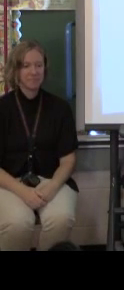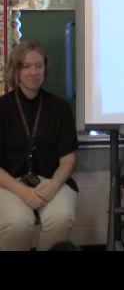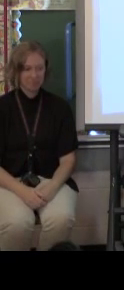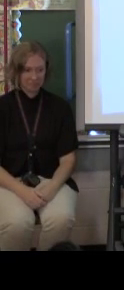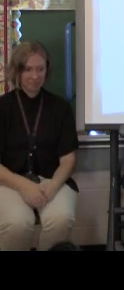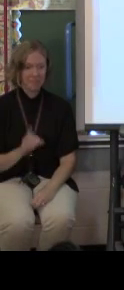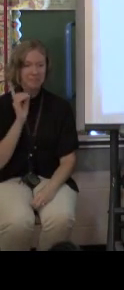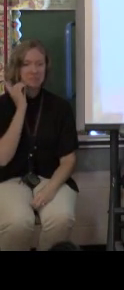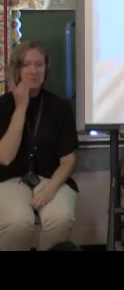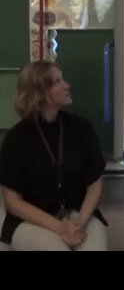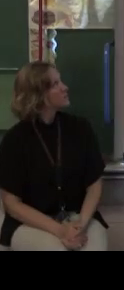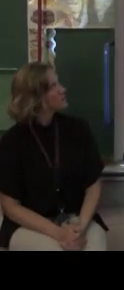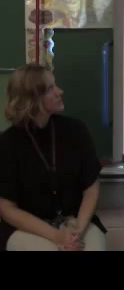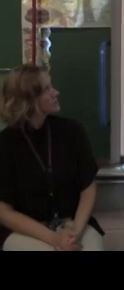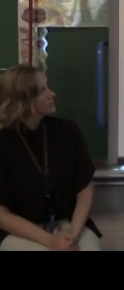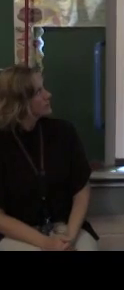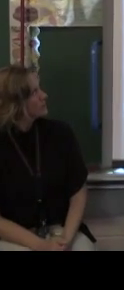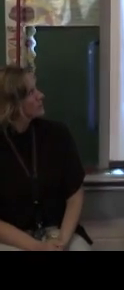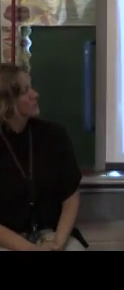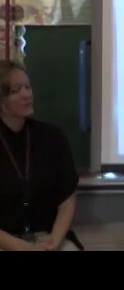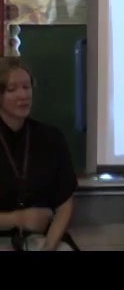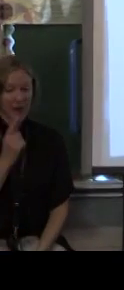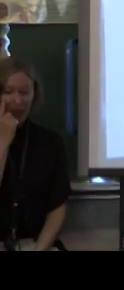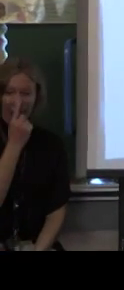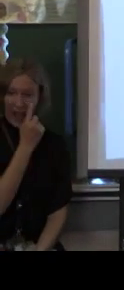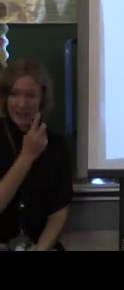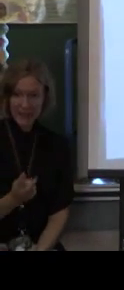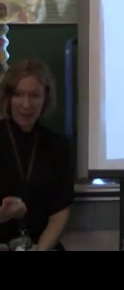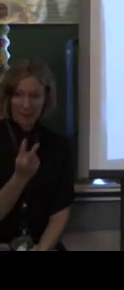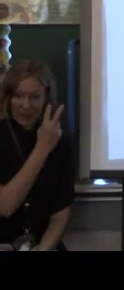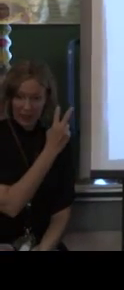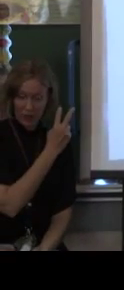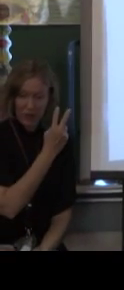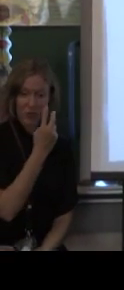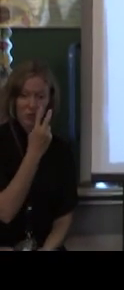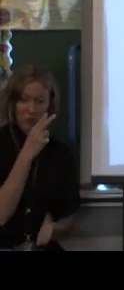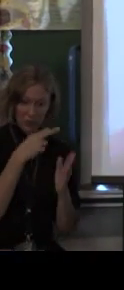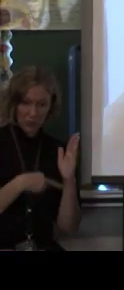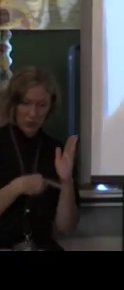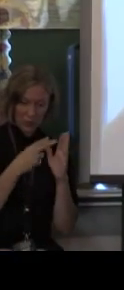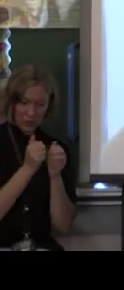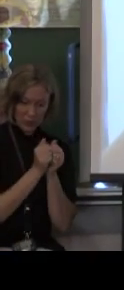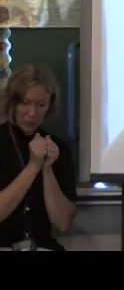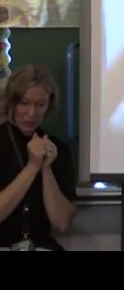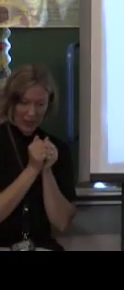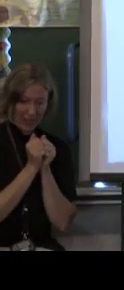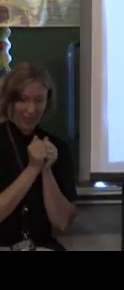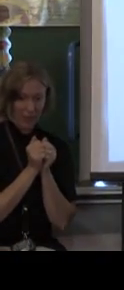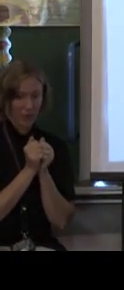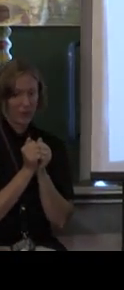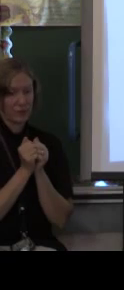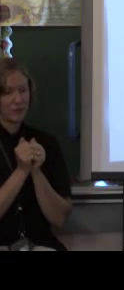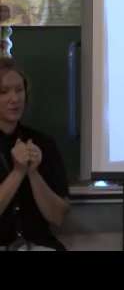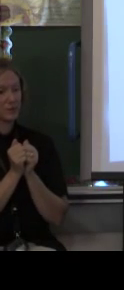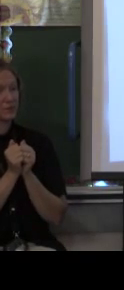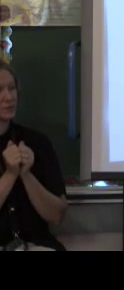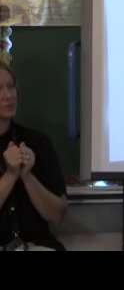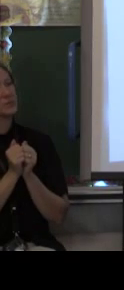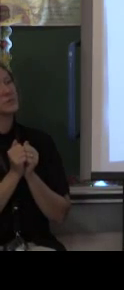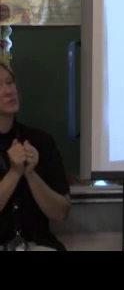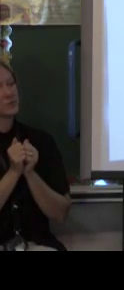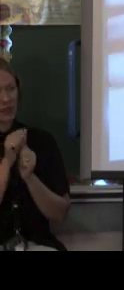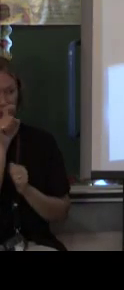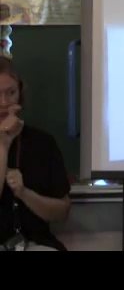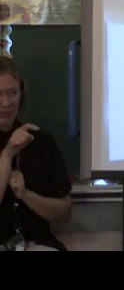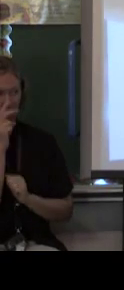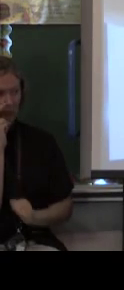I see Destiny's ready. Eyes up here because we're going to read some of it together. So you need to be